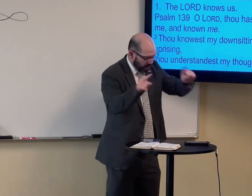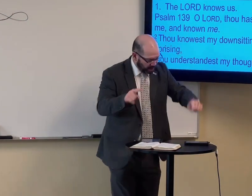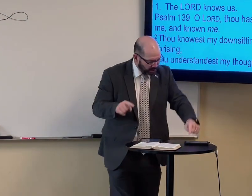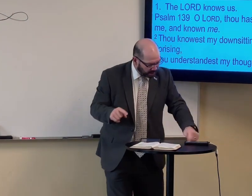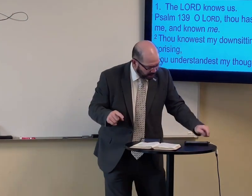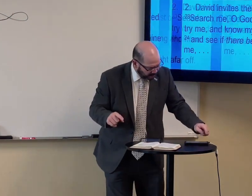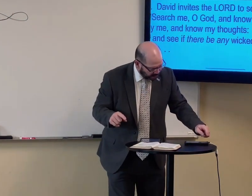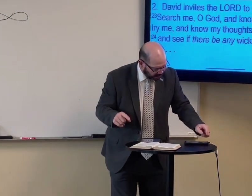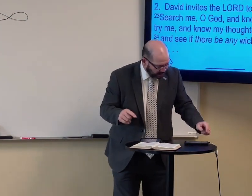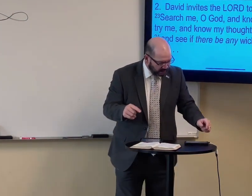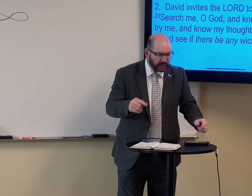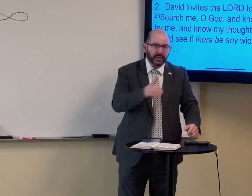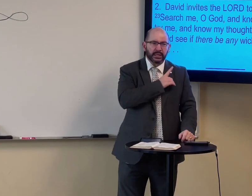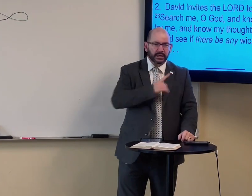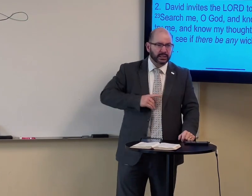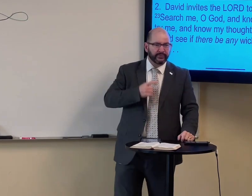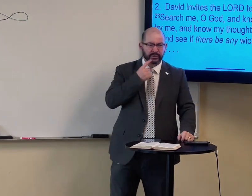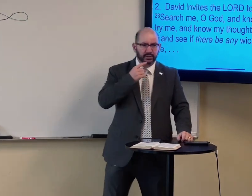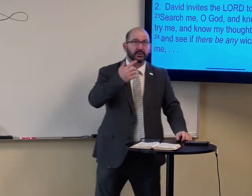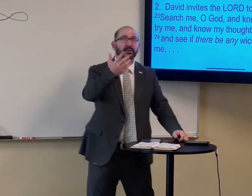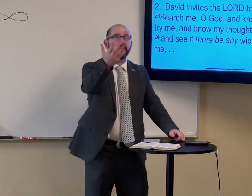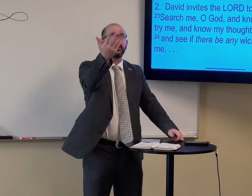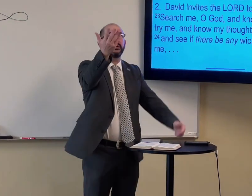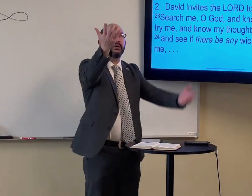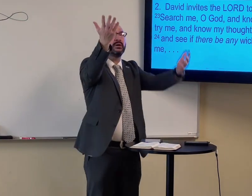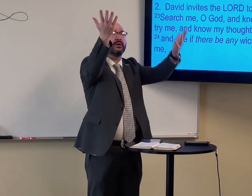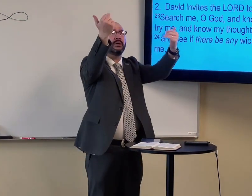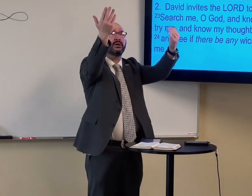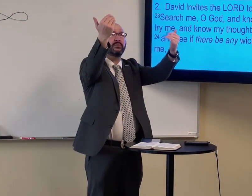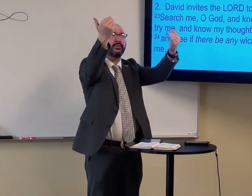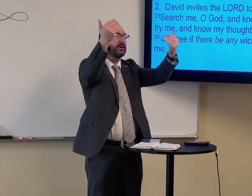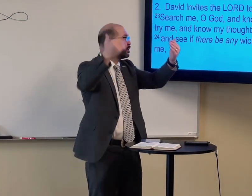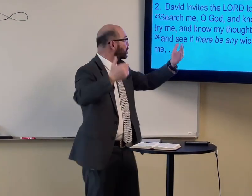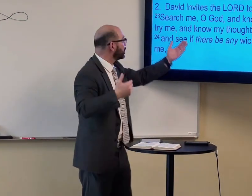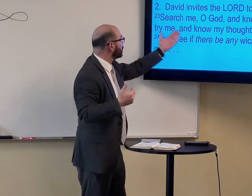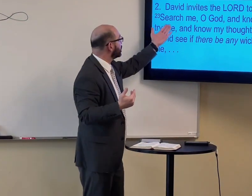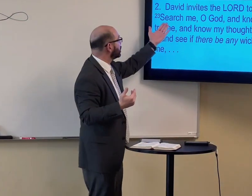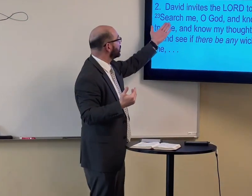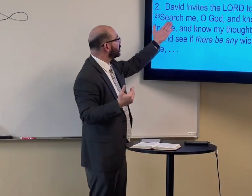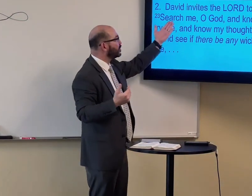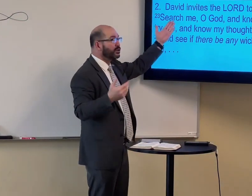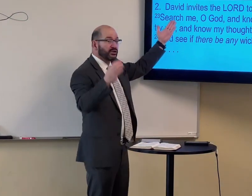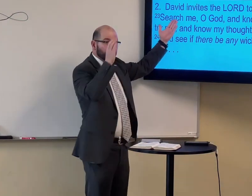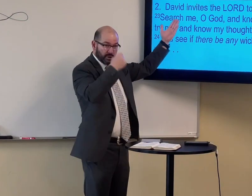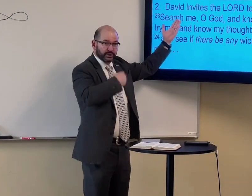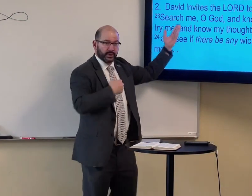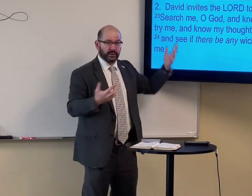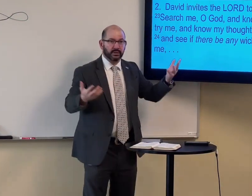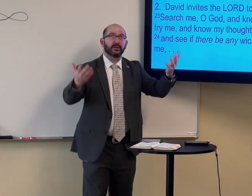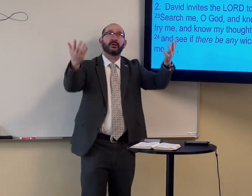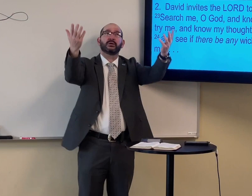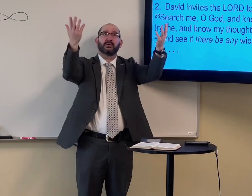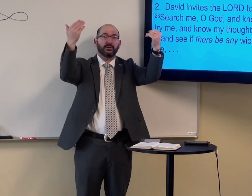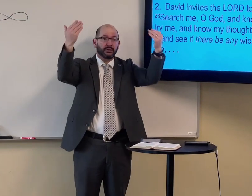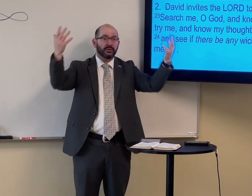me. And that's in verse 1. And then you go down to verse 23. He says, God, do it again. Search me. And know my